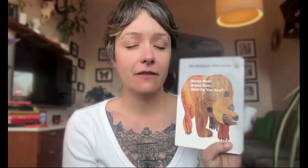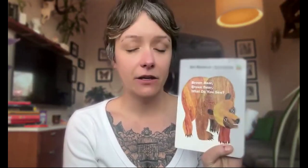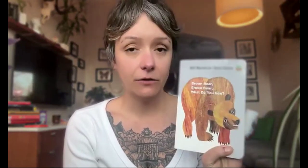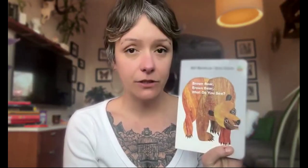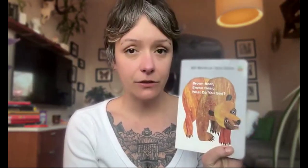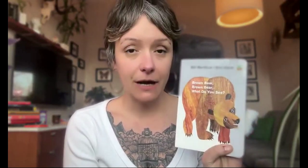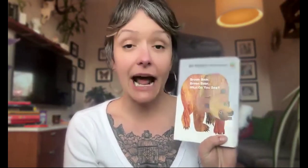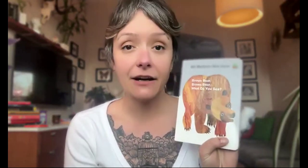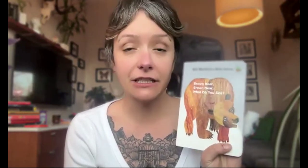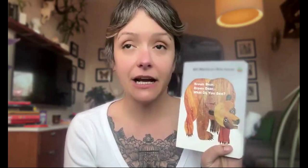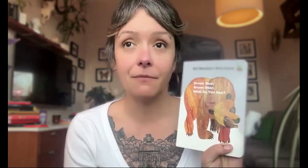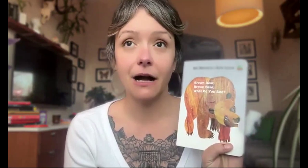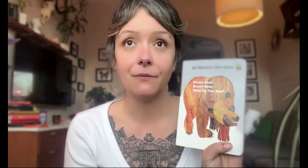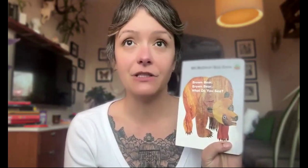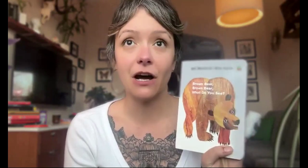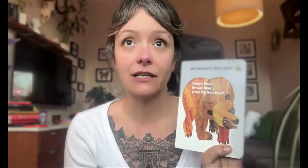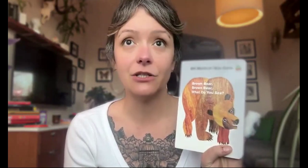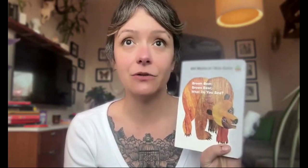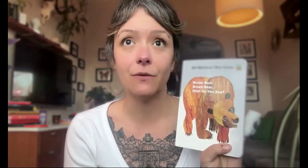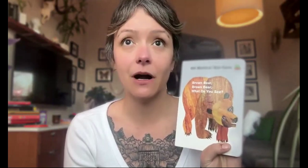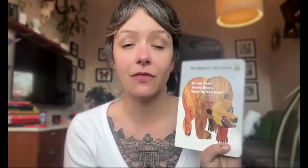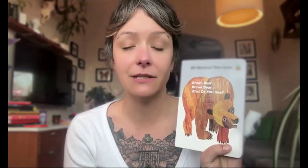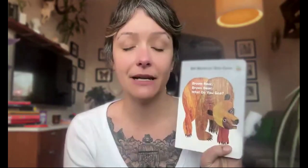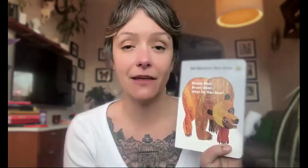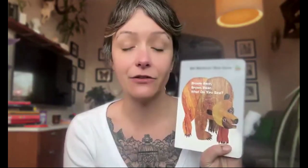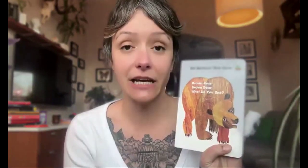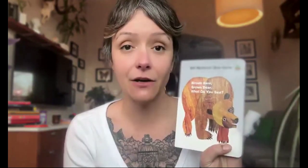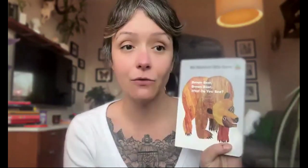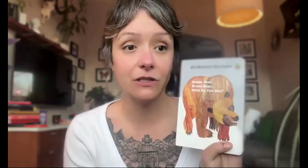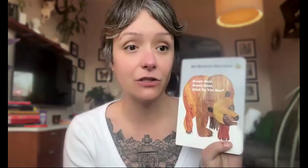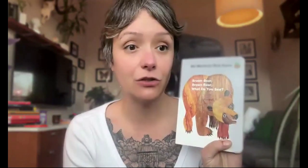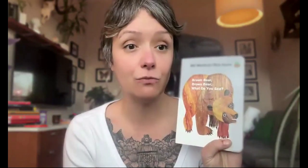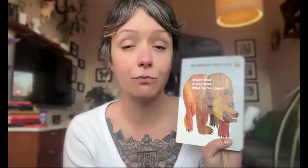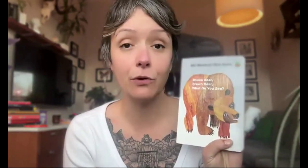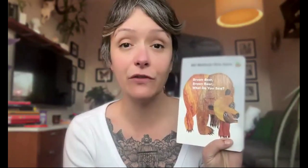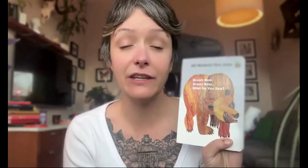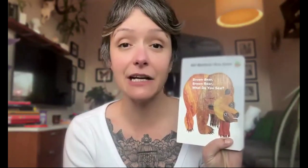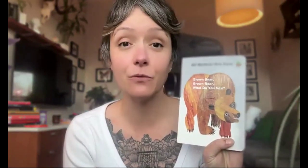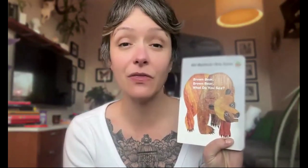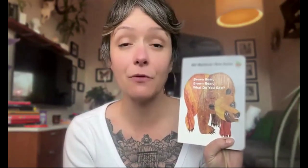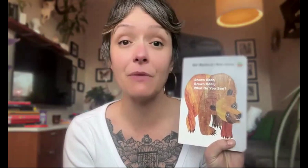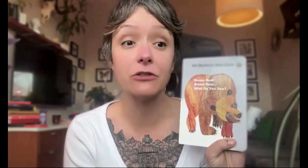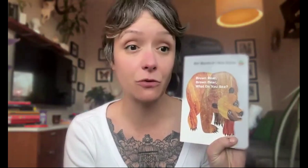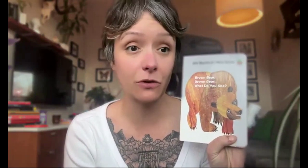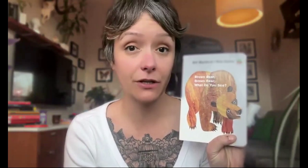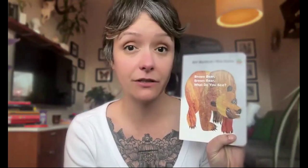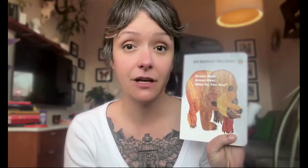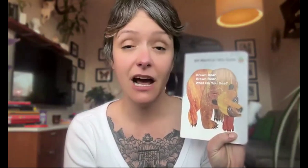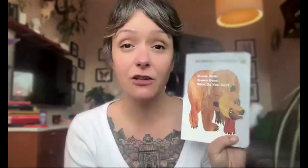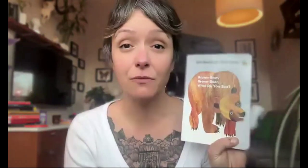Anything you do, and I actually, I was talking to somebody the other day who's pulled this out with their middle schoolers, and their